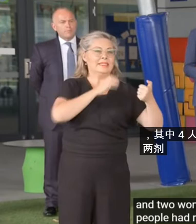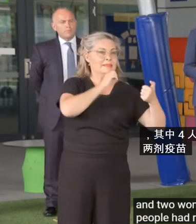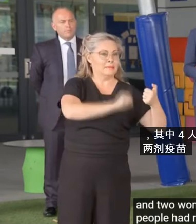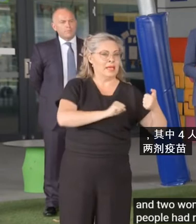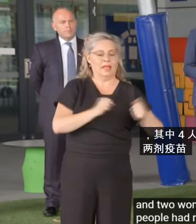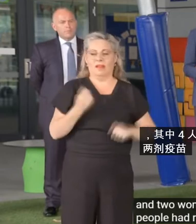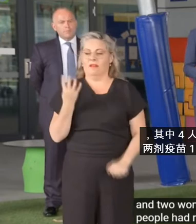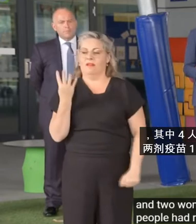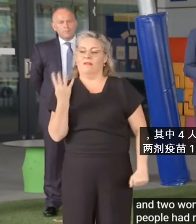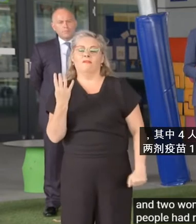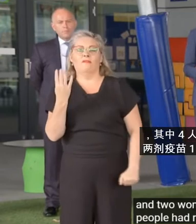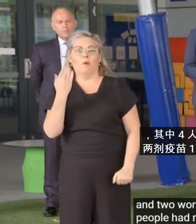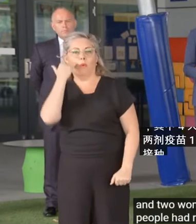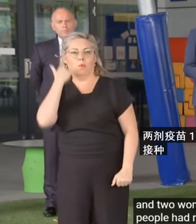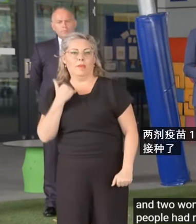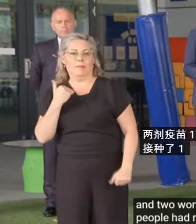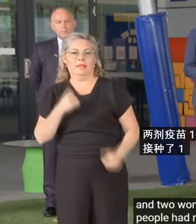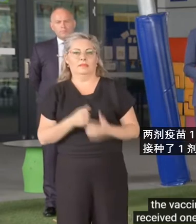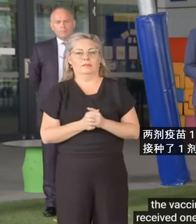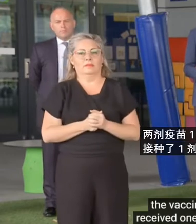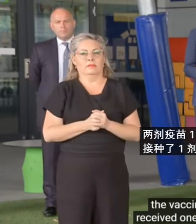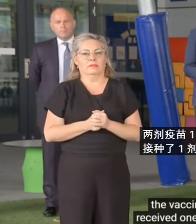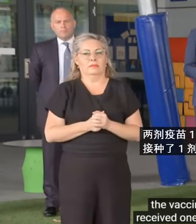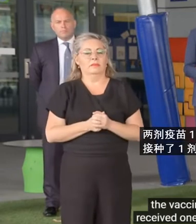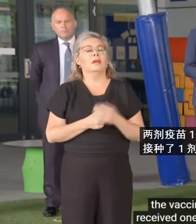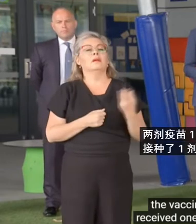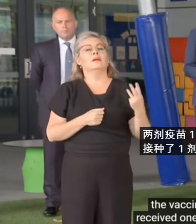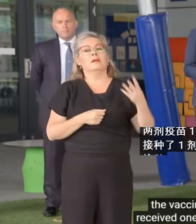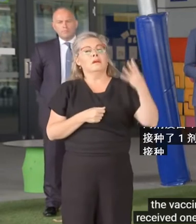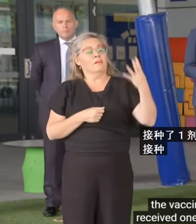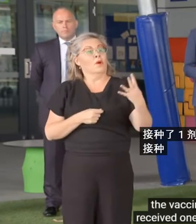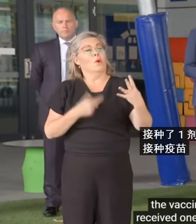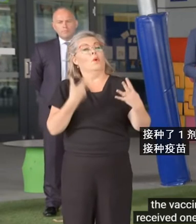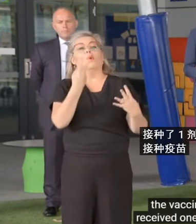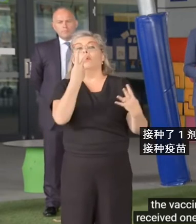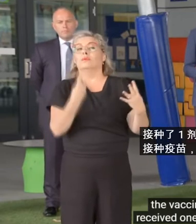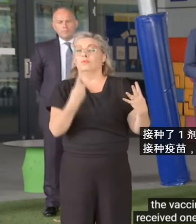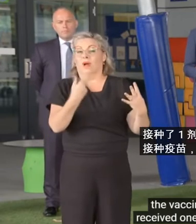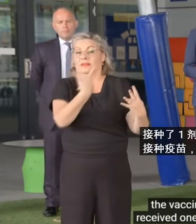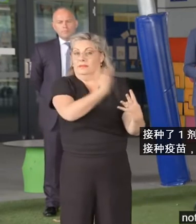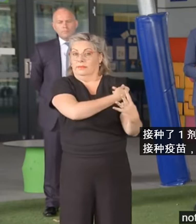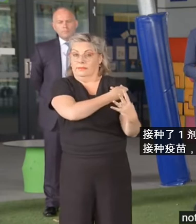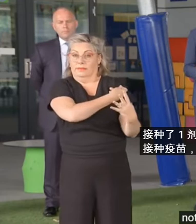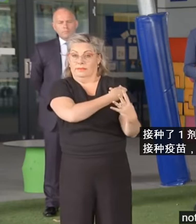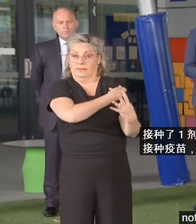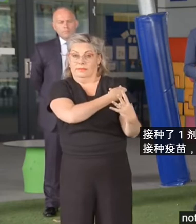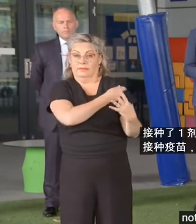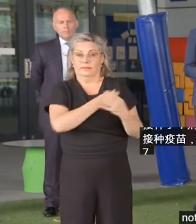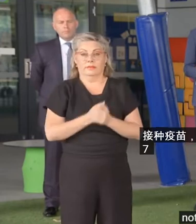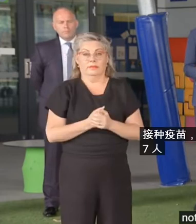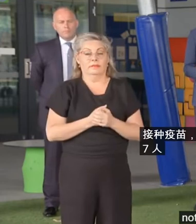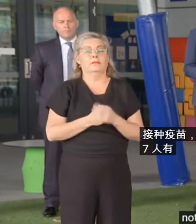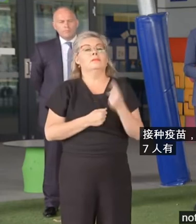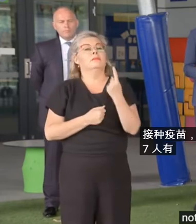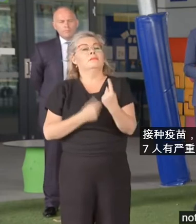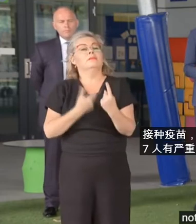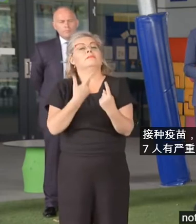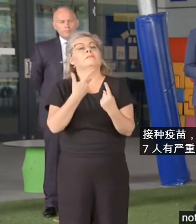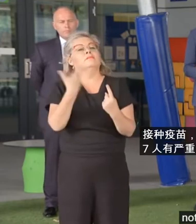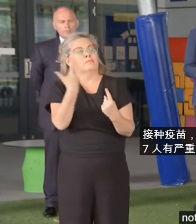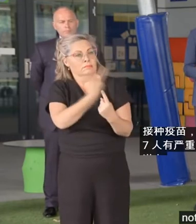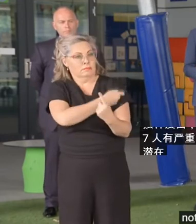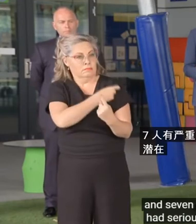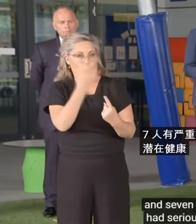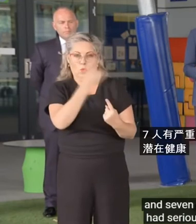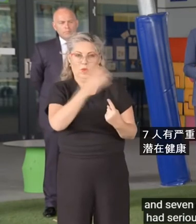of the vaccine, 1 person had received 1 dose, and 3 were not vaccinated, and 7 of these individuals